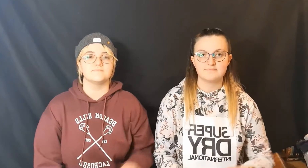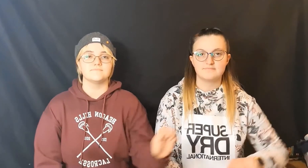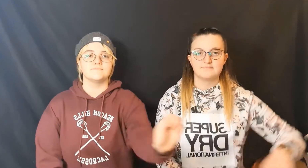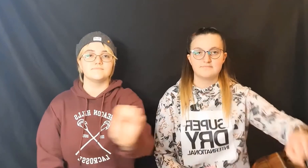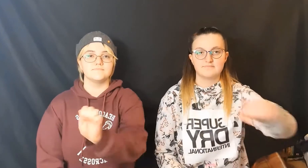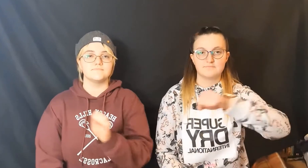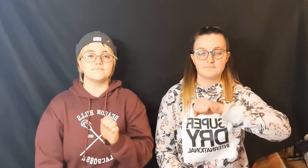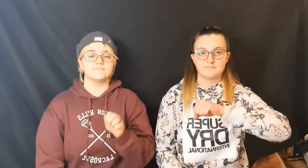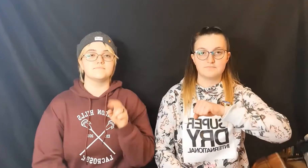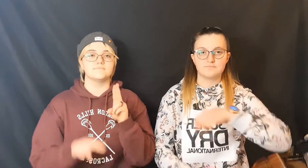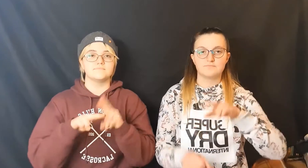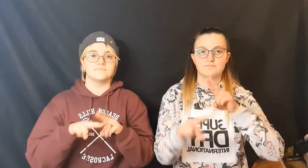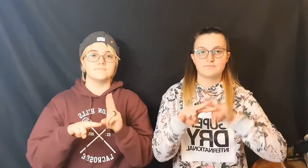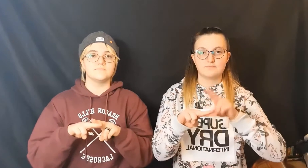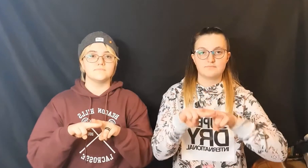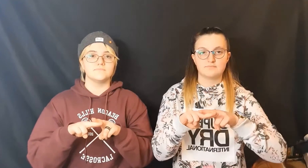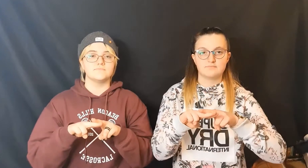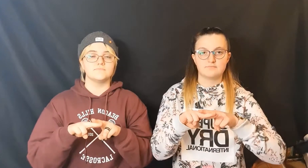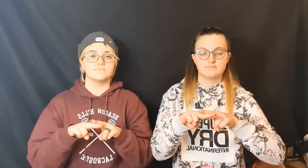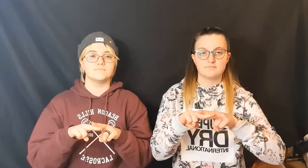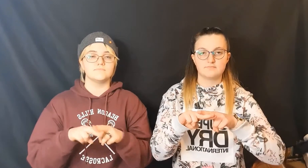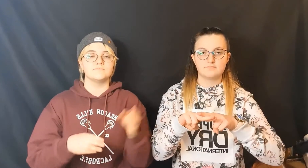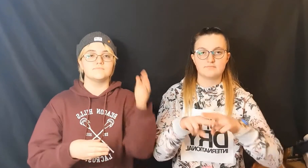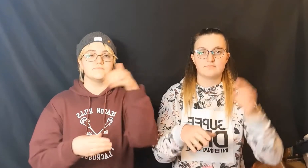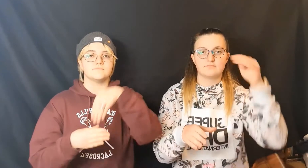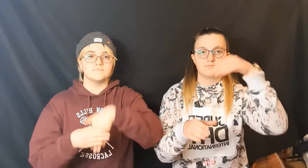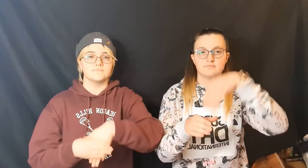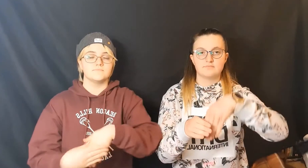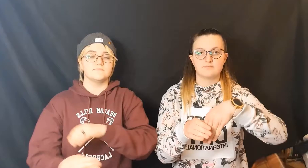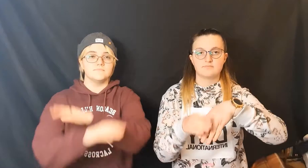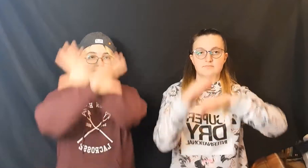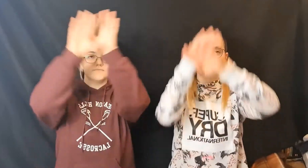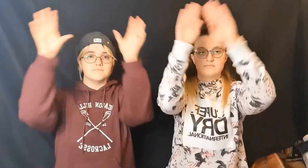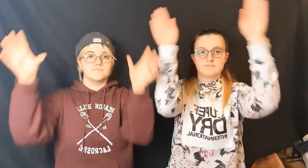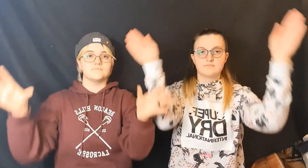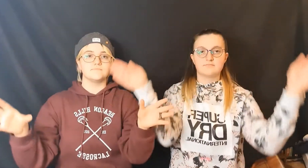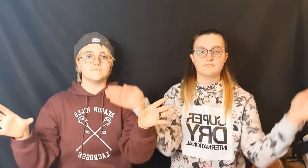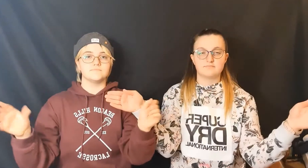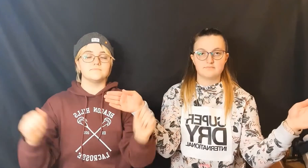Our Father, who art in heaven.